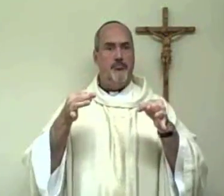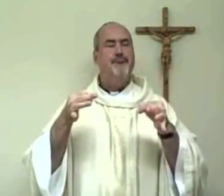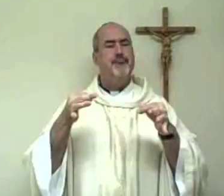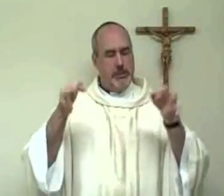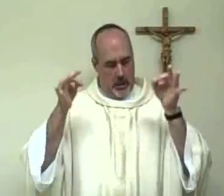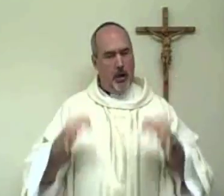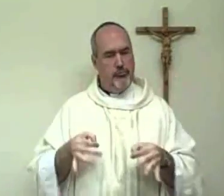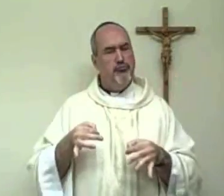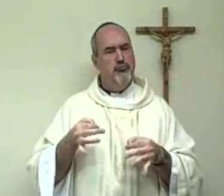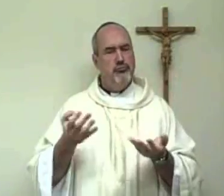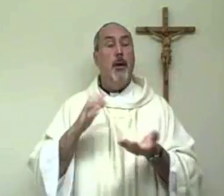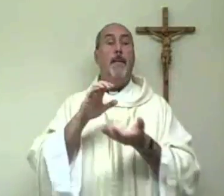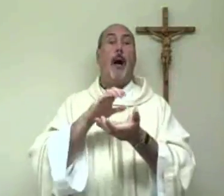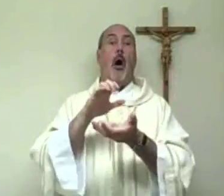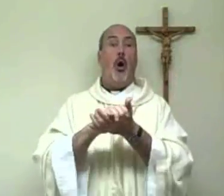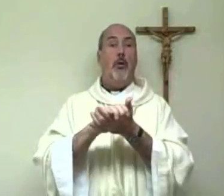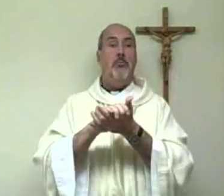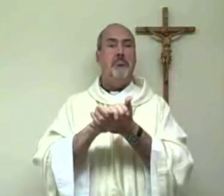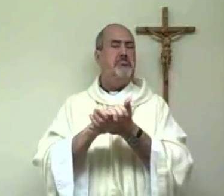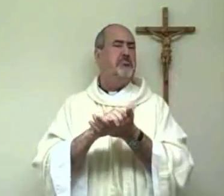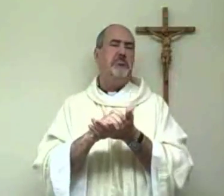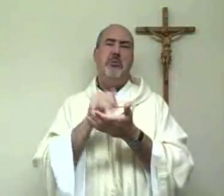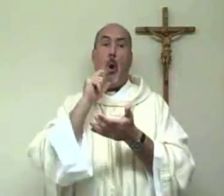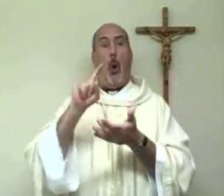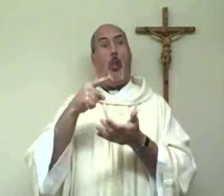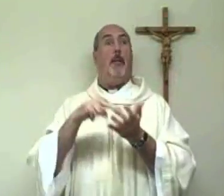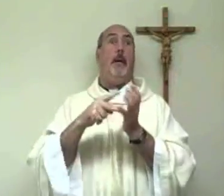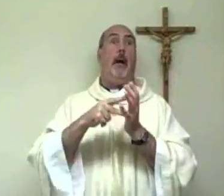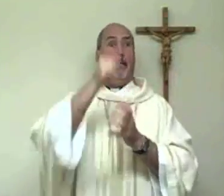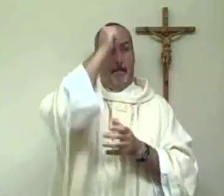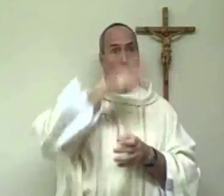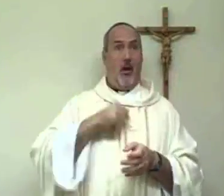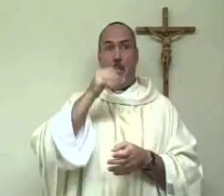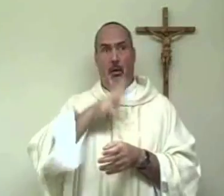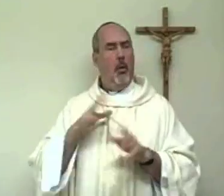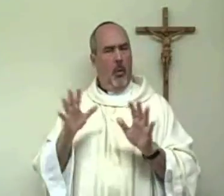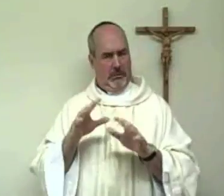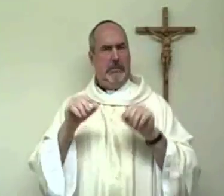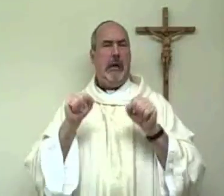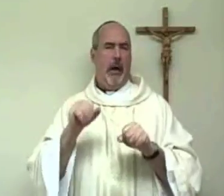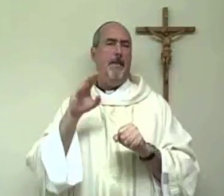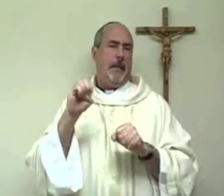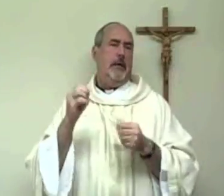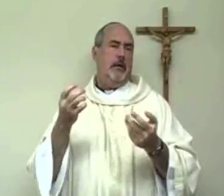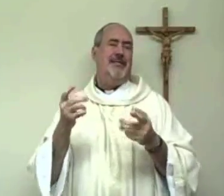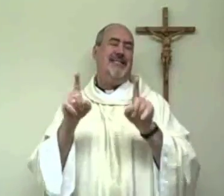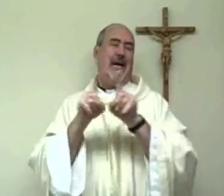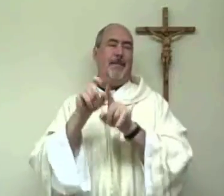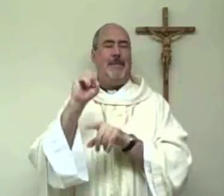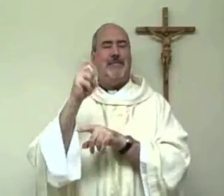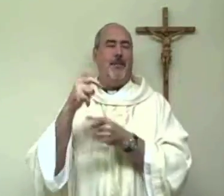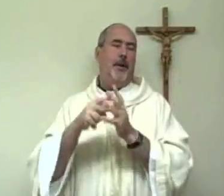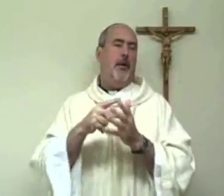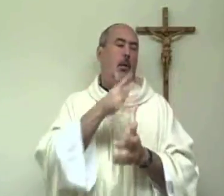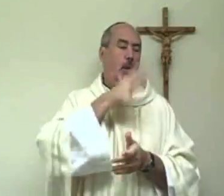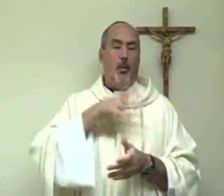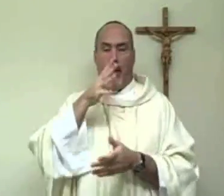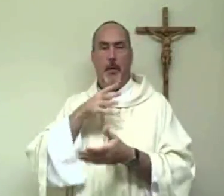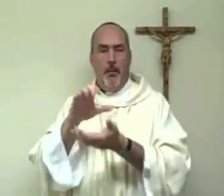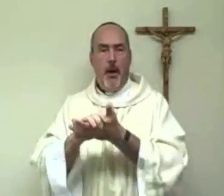Recently, the U.S. Supreme Court declared that marriage was not only between a man and a woman, but that it could be